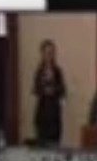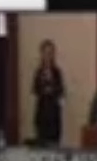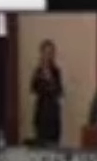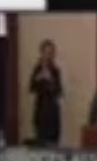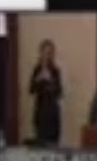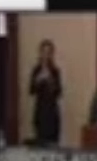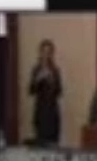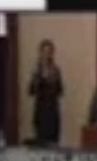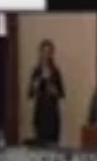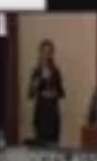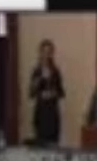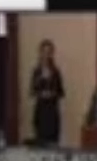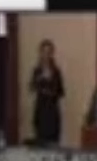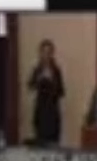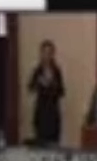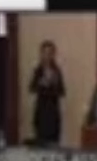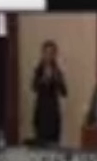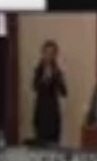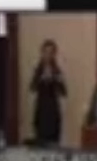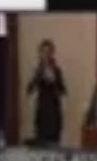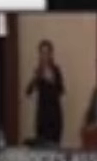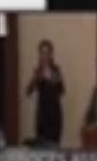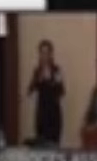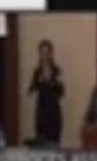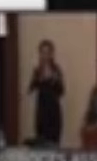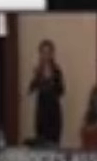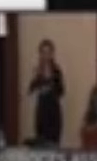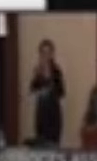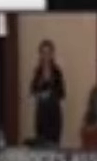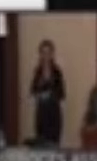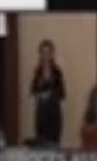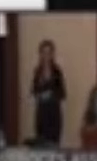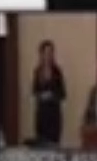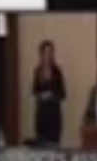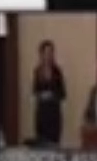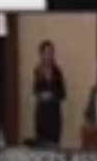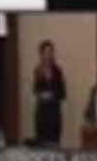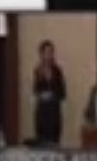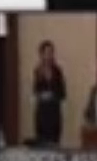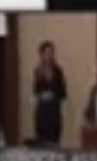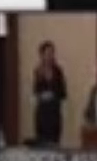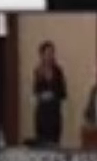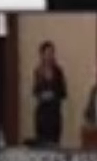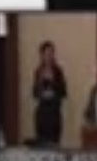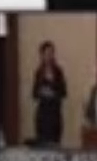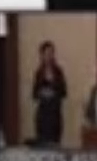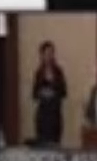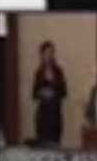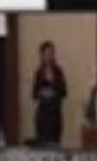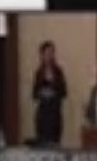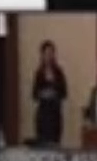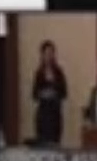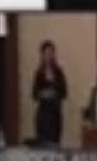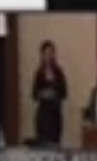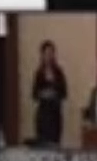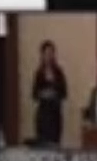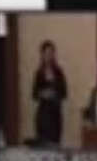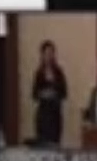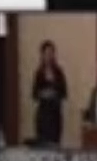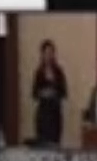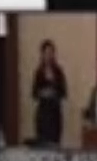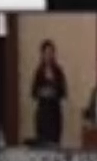And this similar pathology exists with those who have been